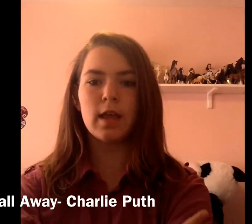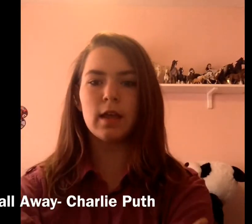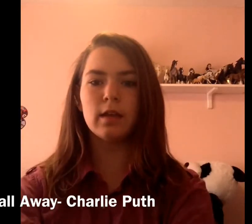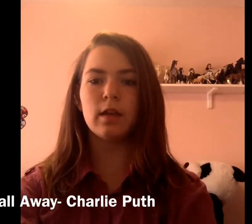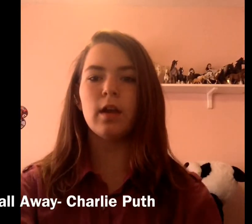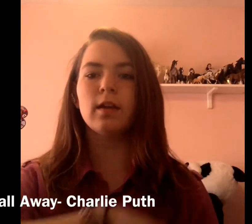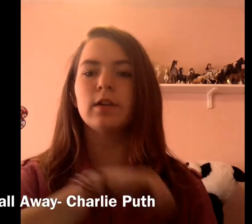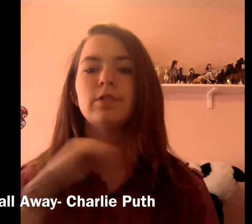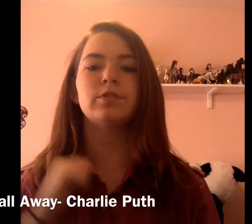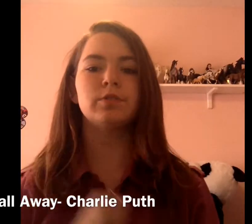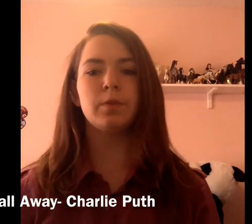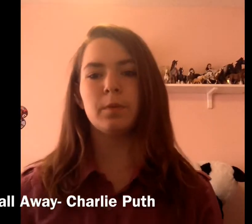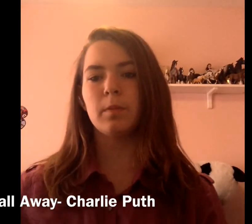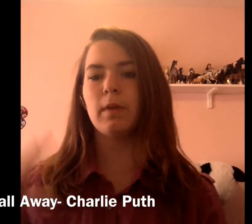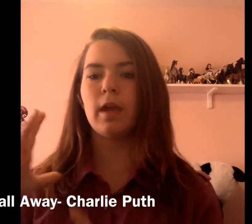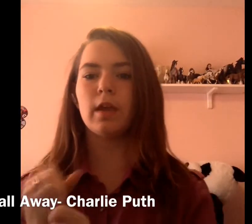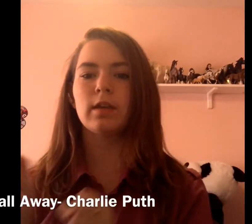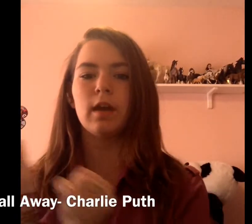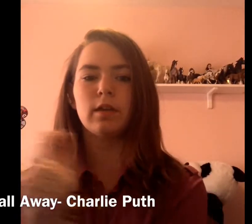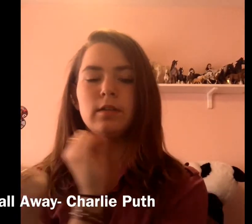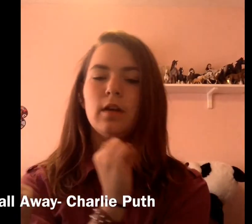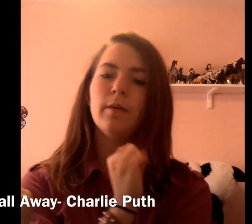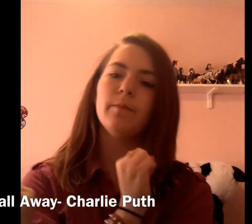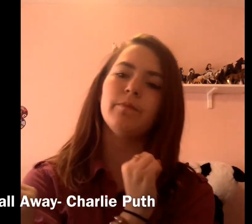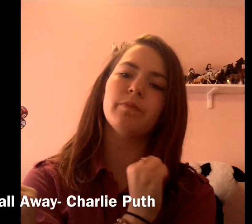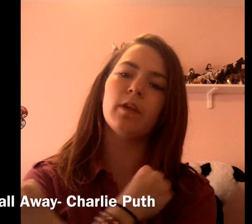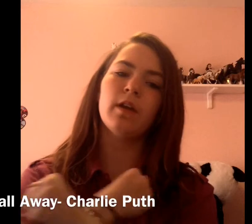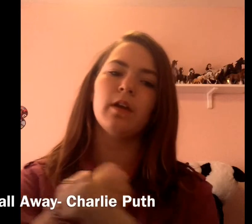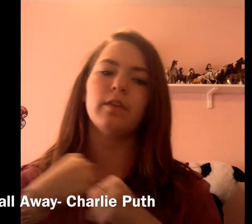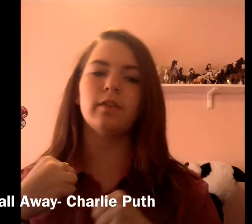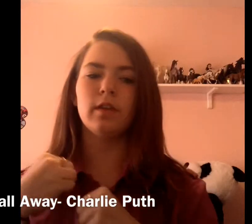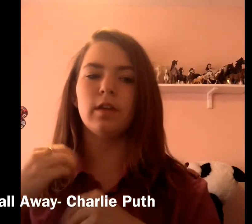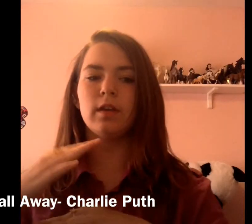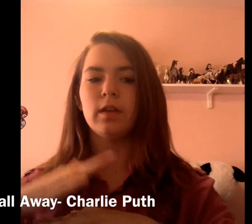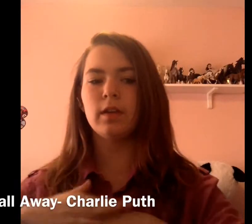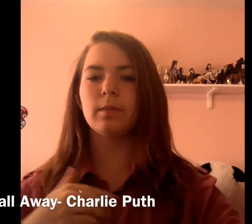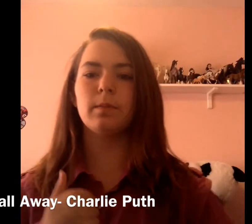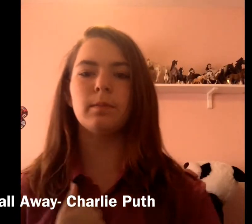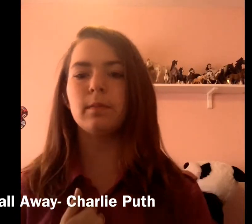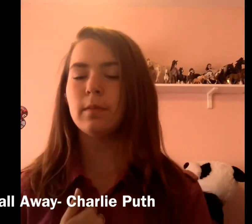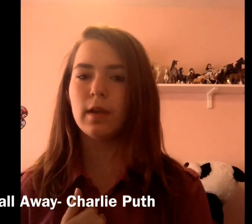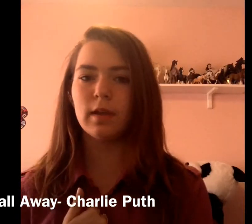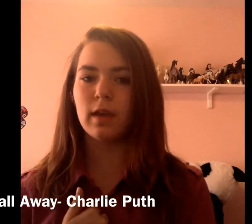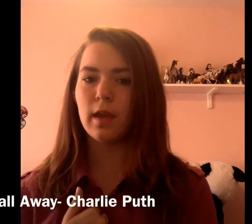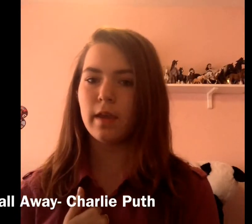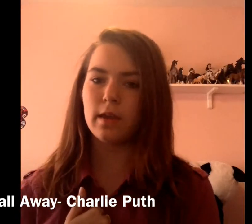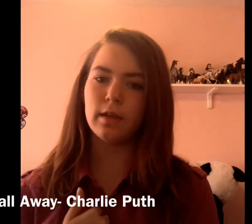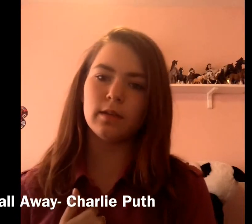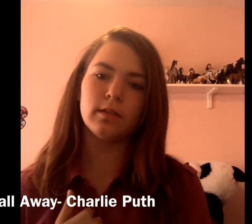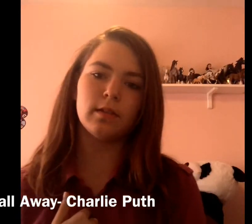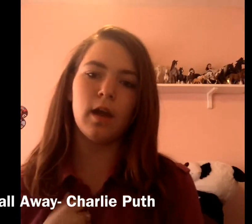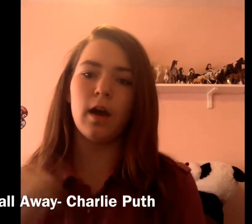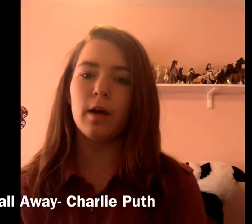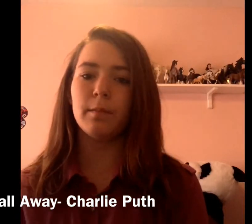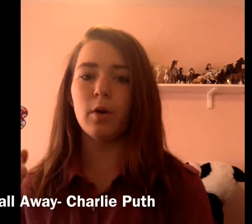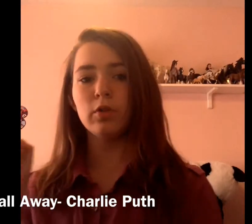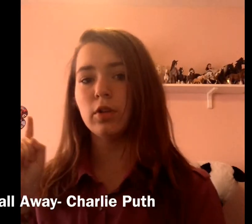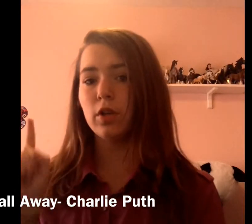Superman got nothing I made I'm only